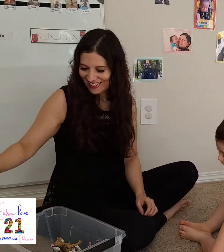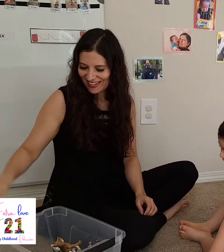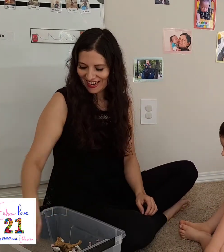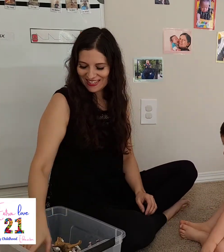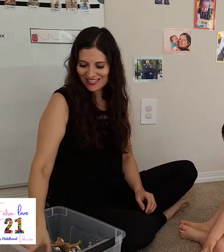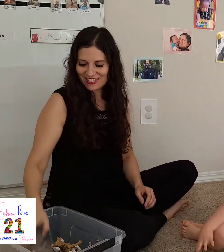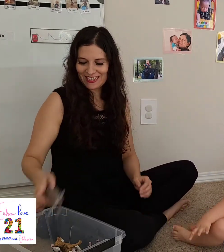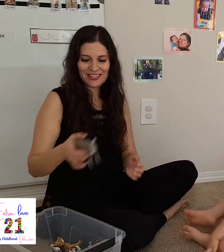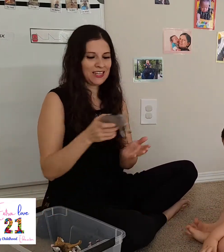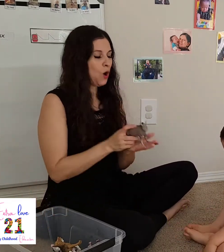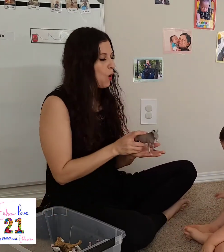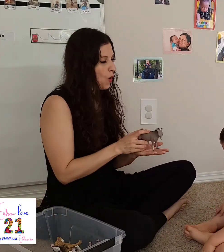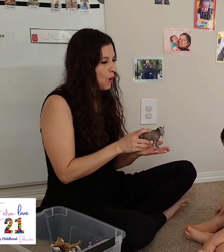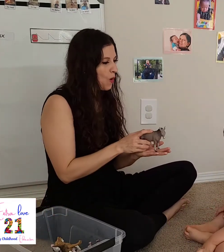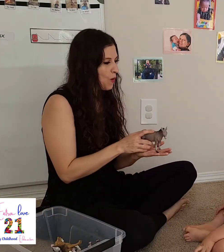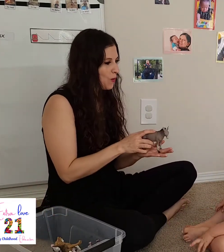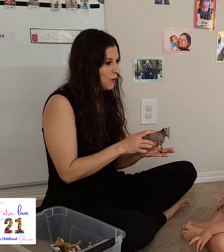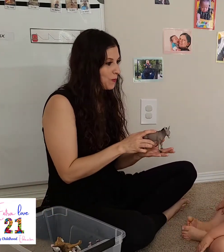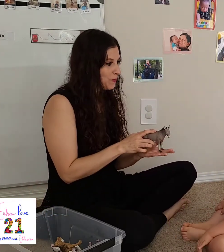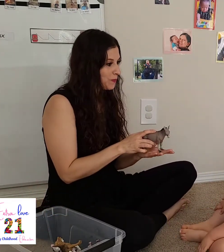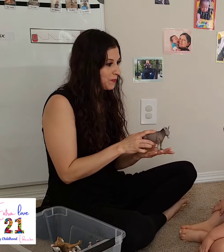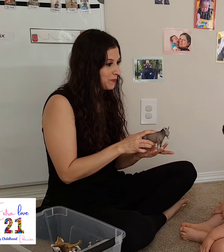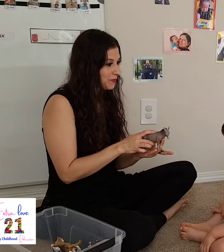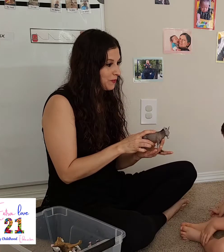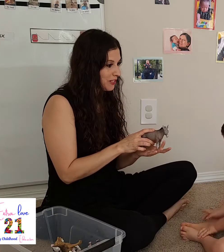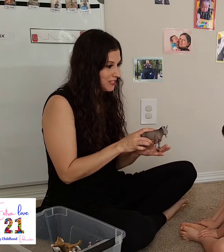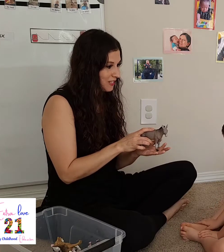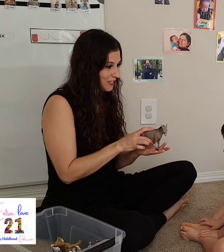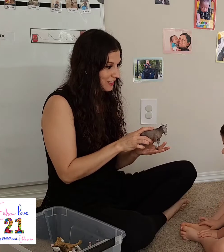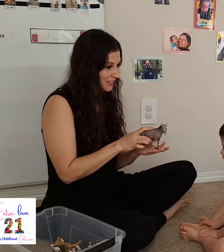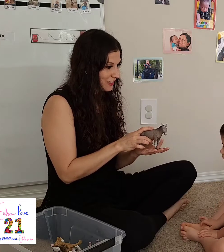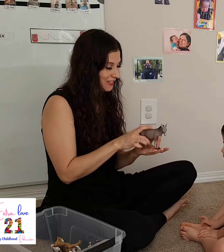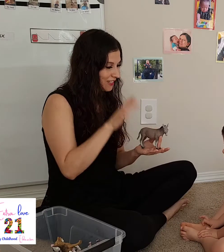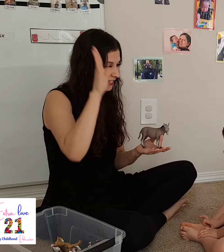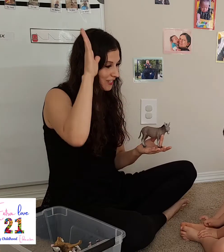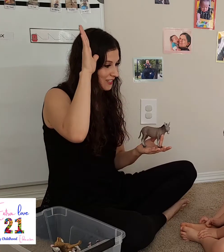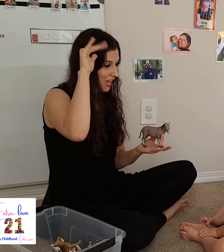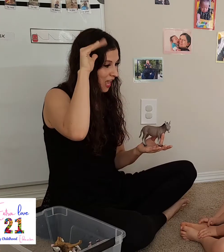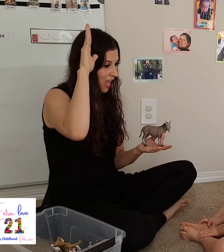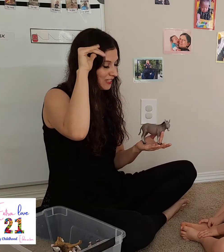That's it. What is it? What It's a...